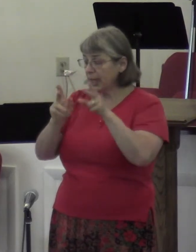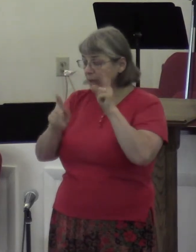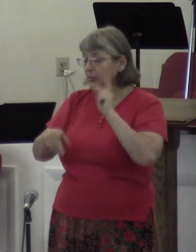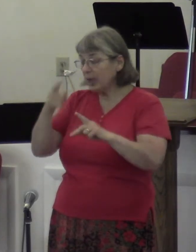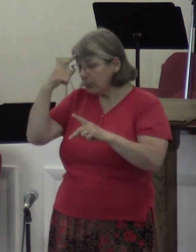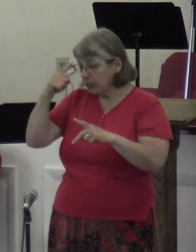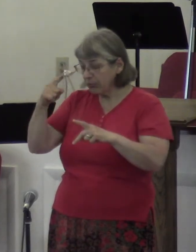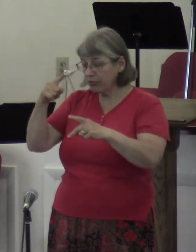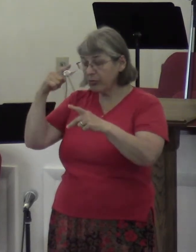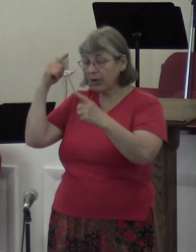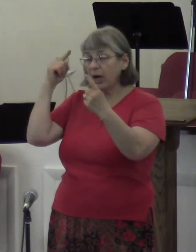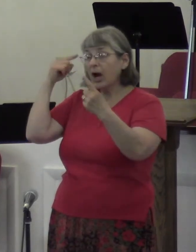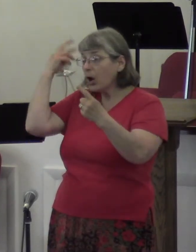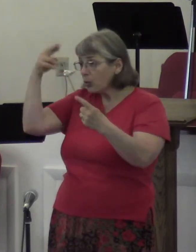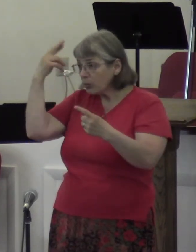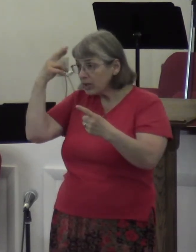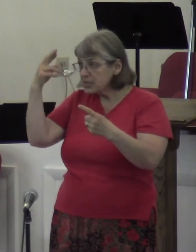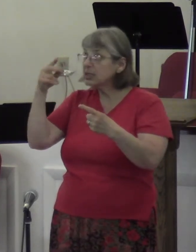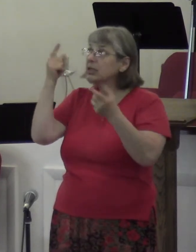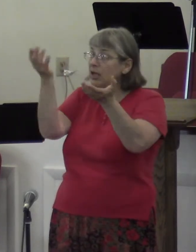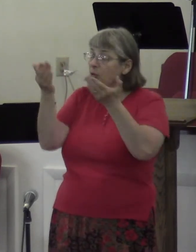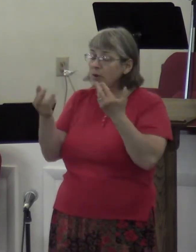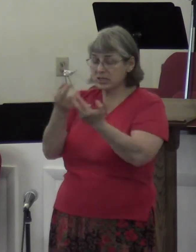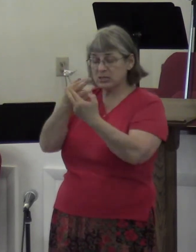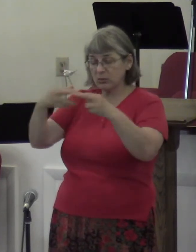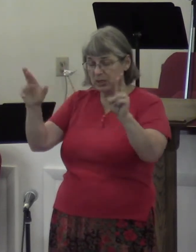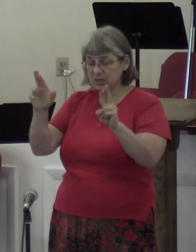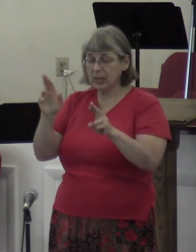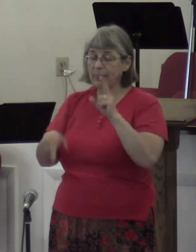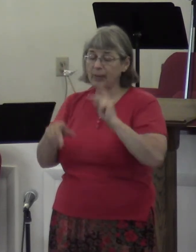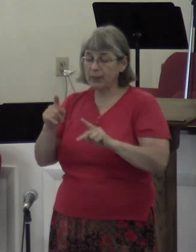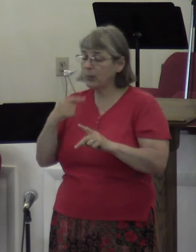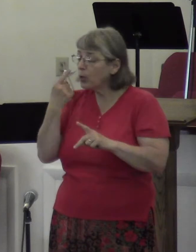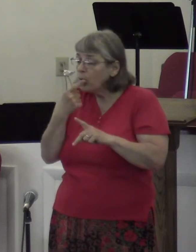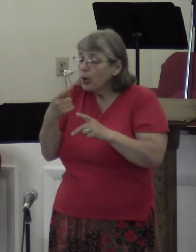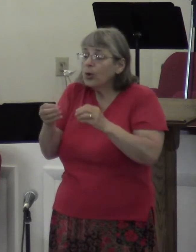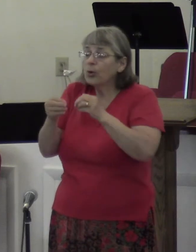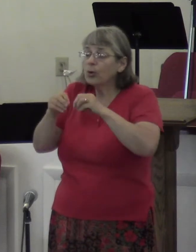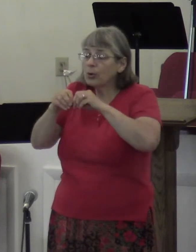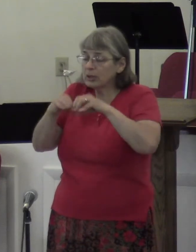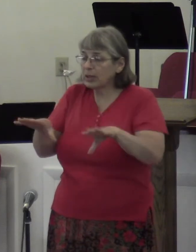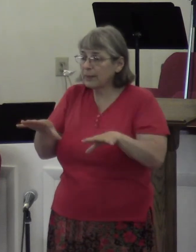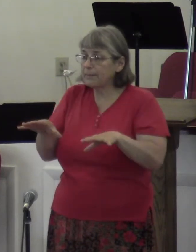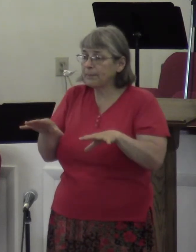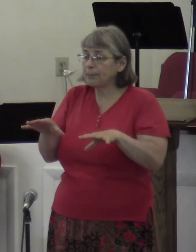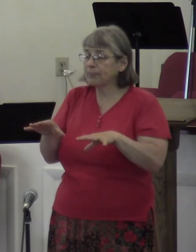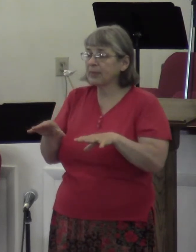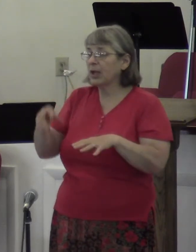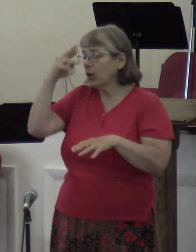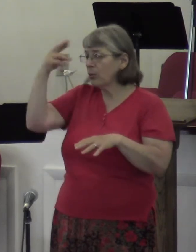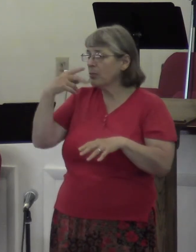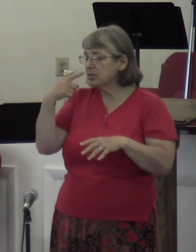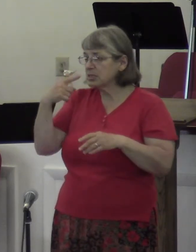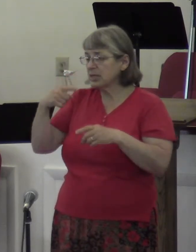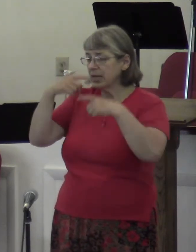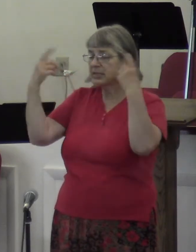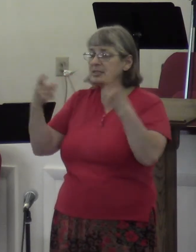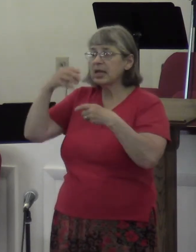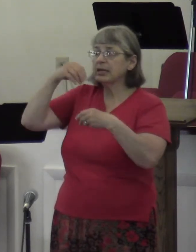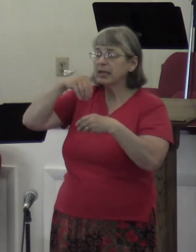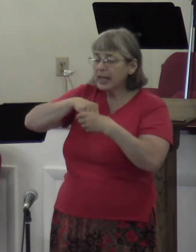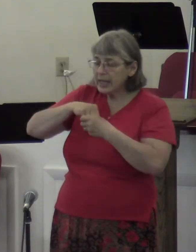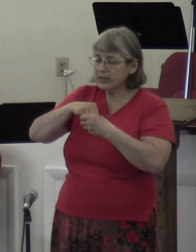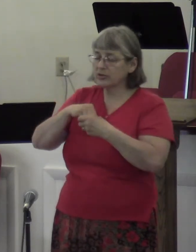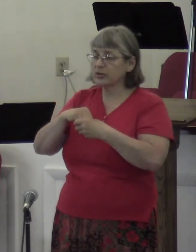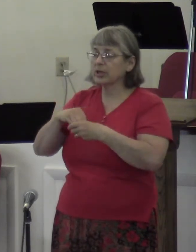going to fulfill His purpose. So He sets out to redeem them. Romans 5:14 and 15 says that sin entered into humanity through